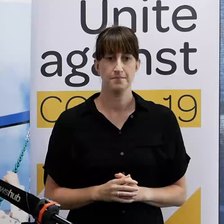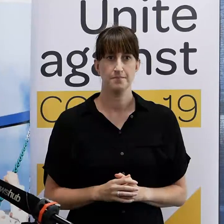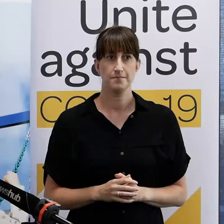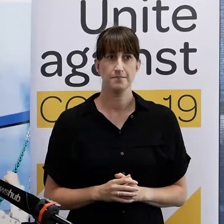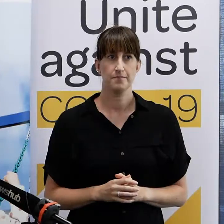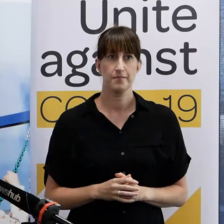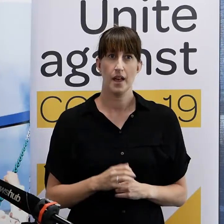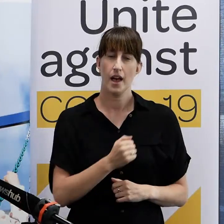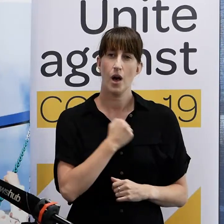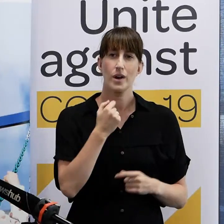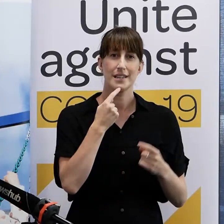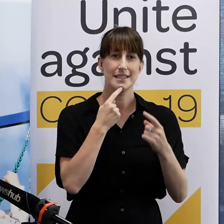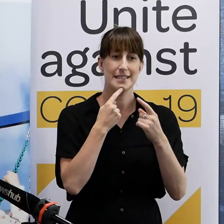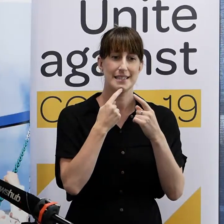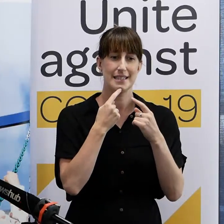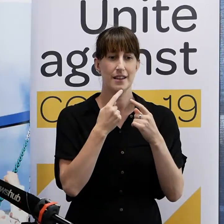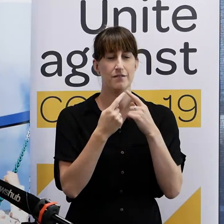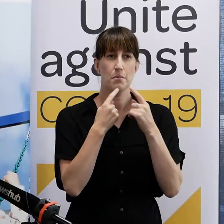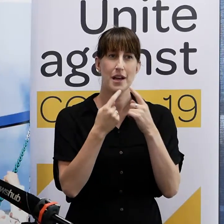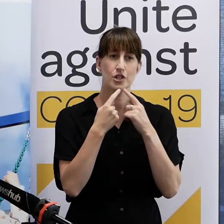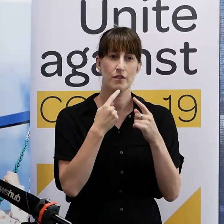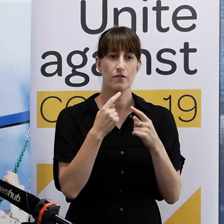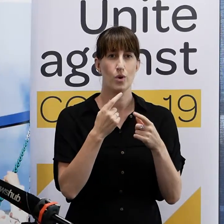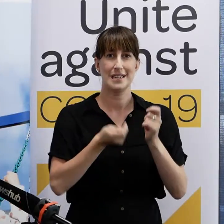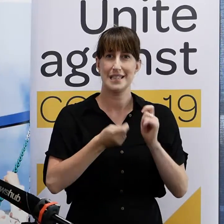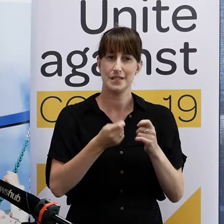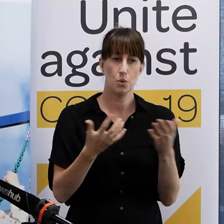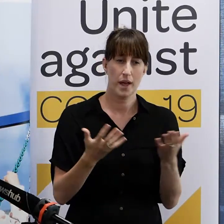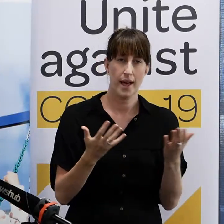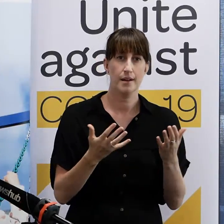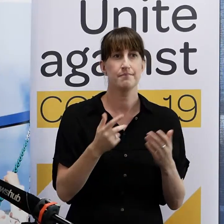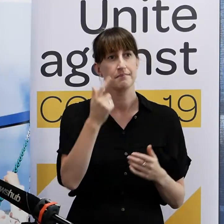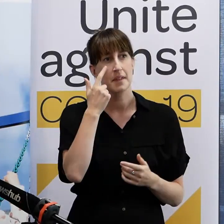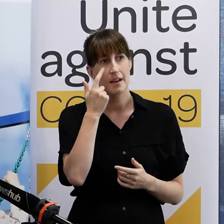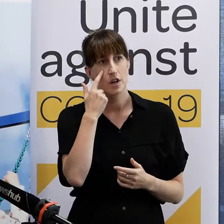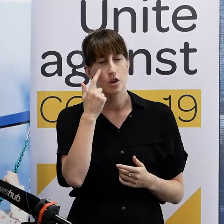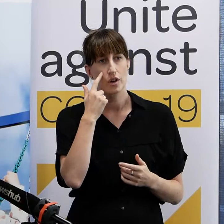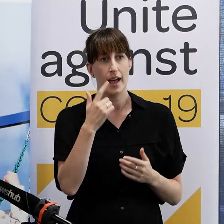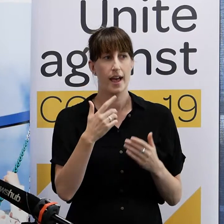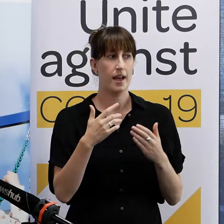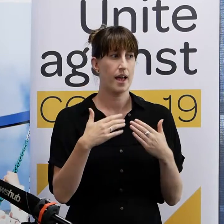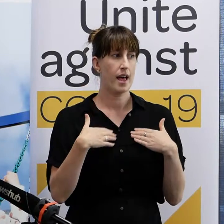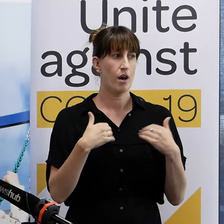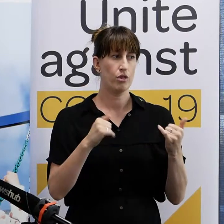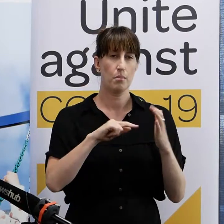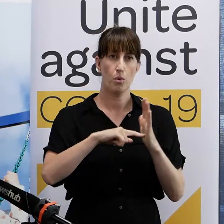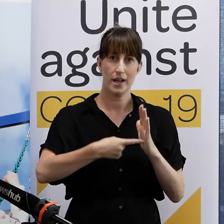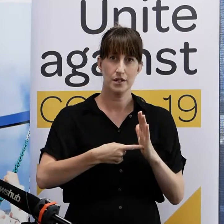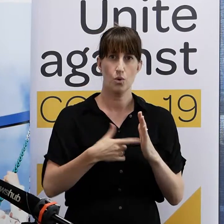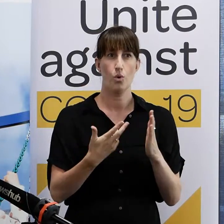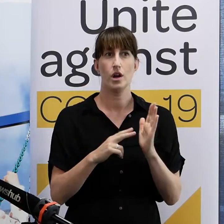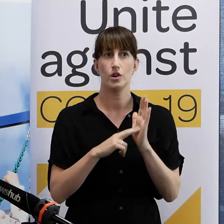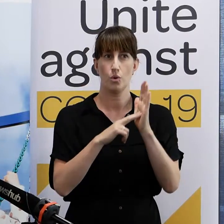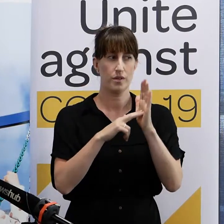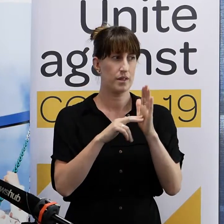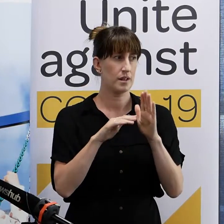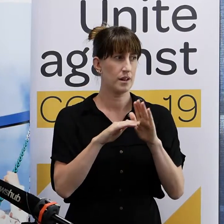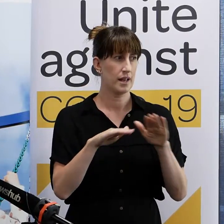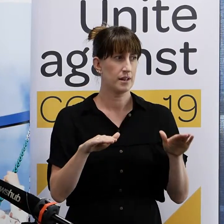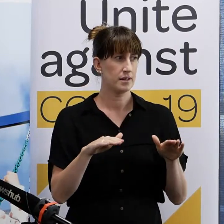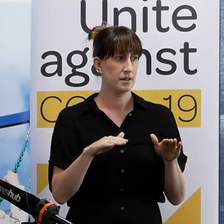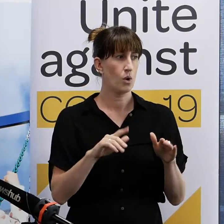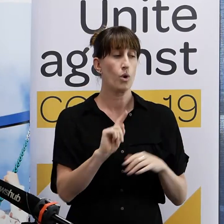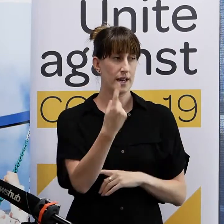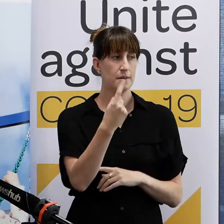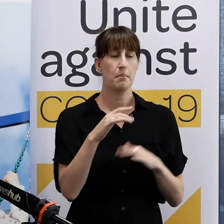information on testing locations is always available through HealthPoint and in Auckland specifically through the Auckland Regional Public Health website. Jim, I'll